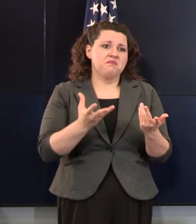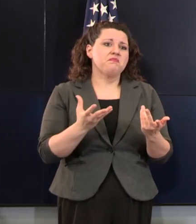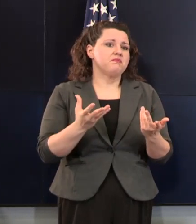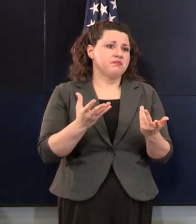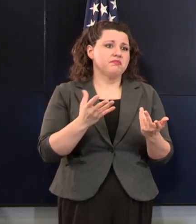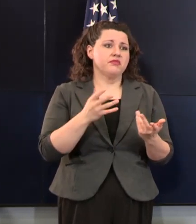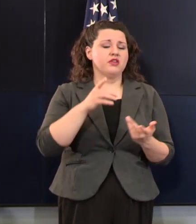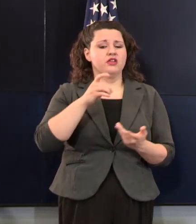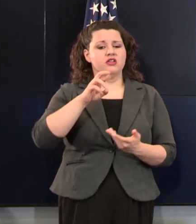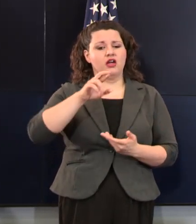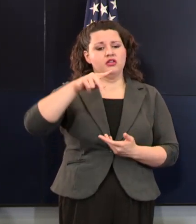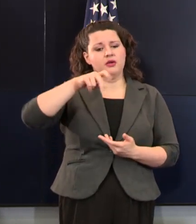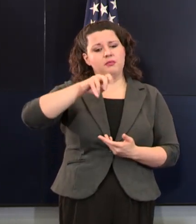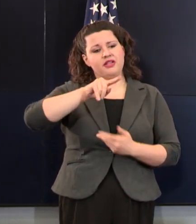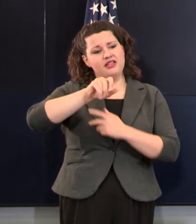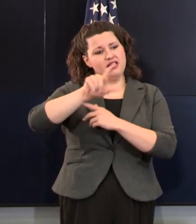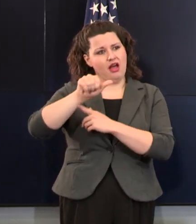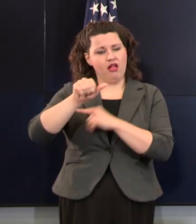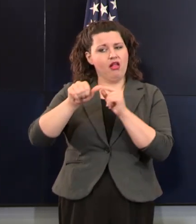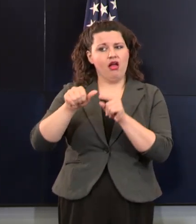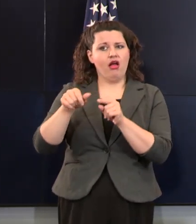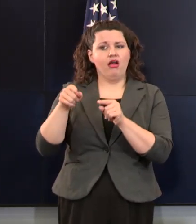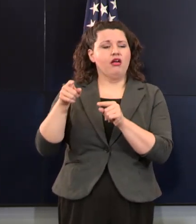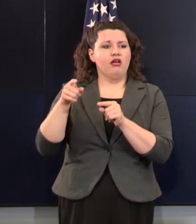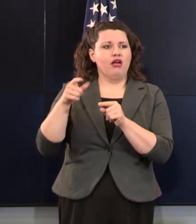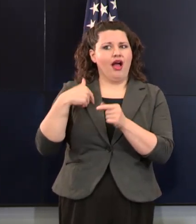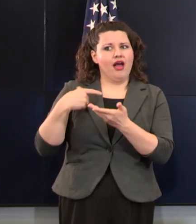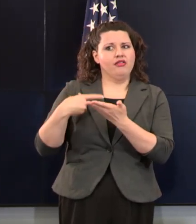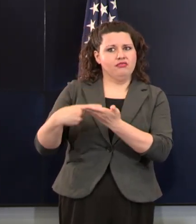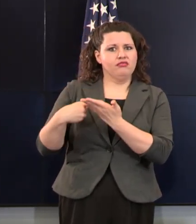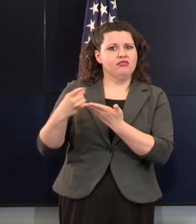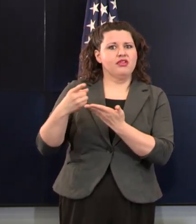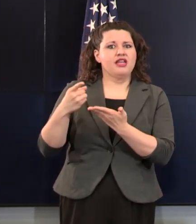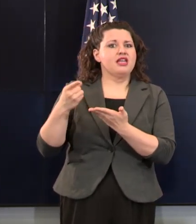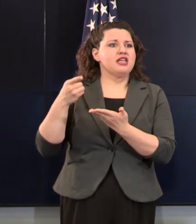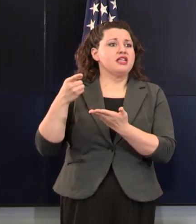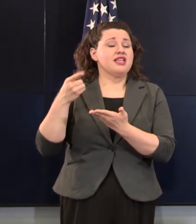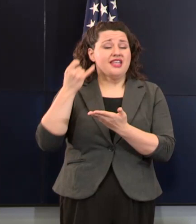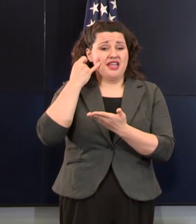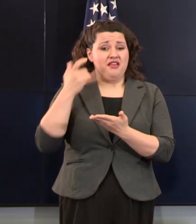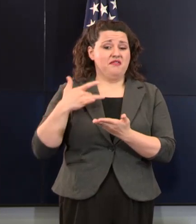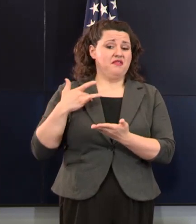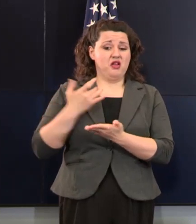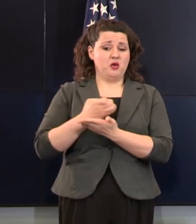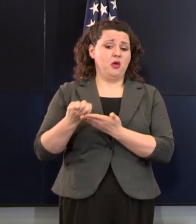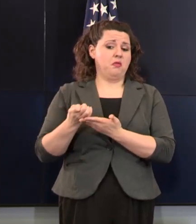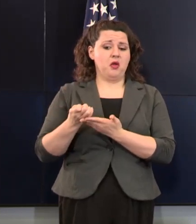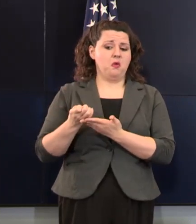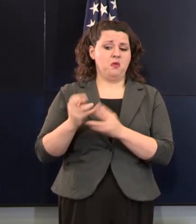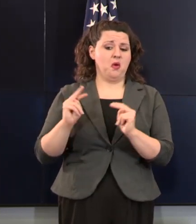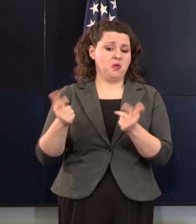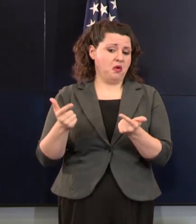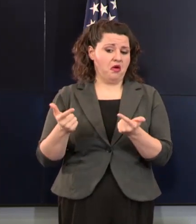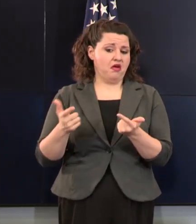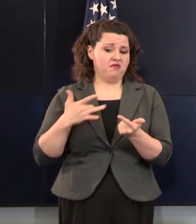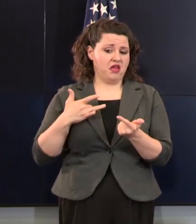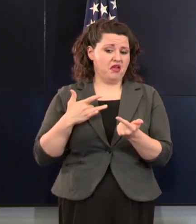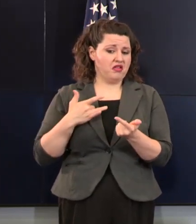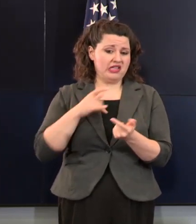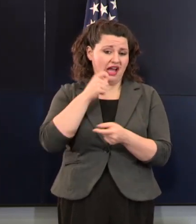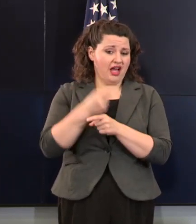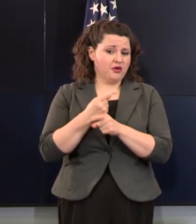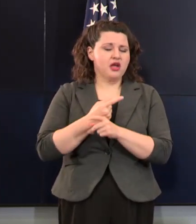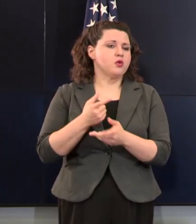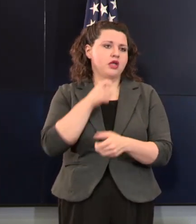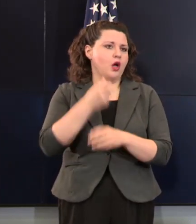personally with Dr. Pentella. He's not going to run equipment if he doesn't have confidence in the equipment and its performance. And